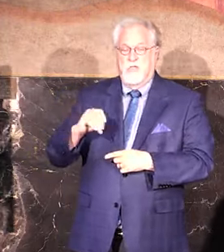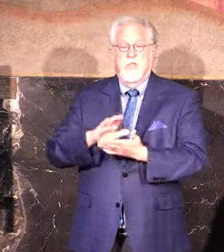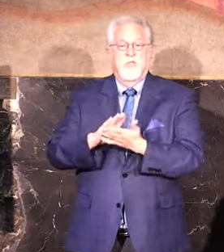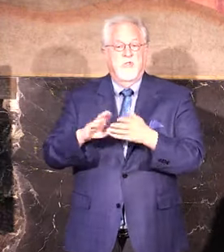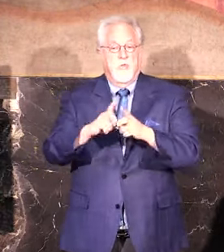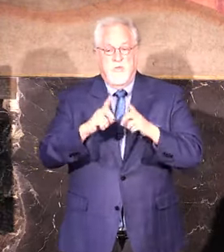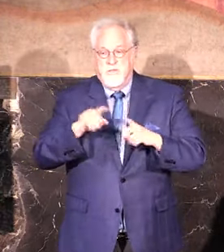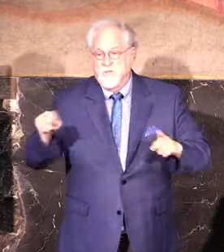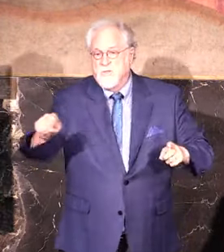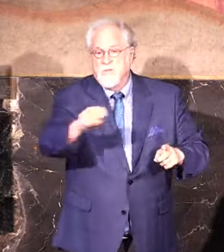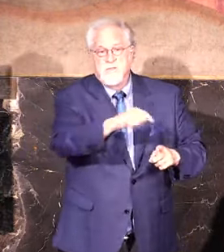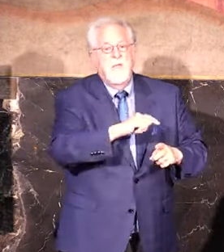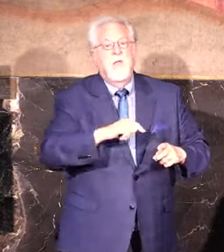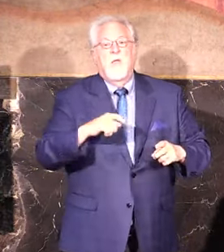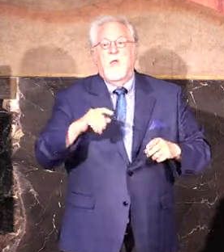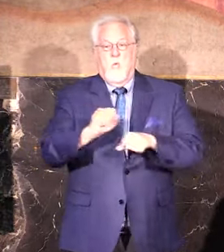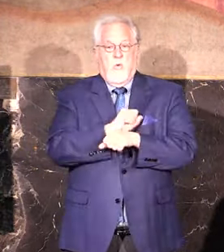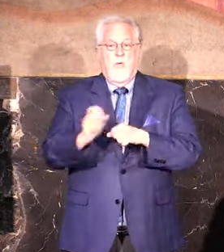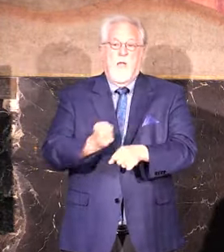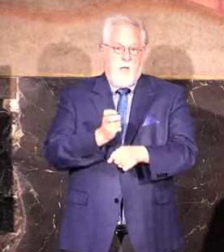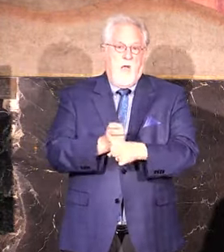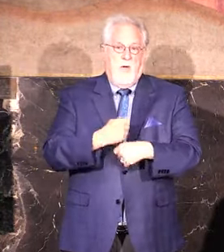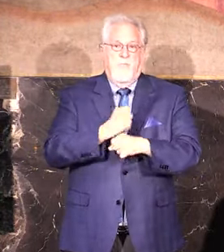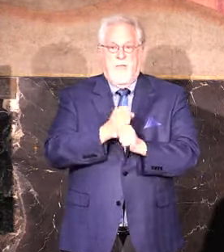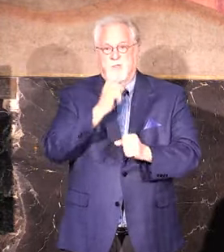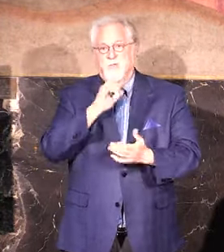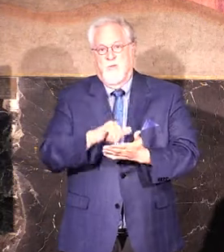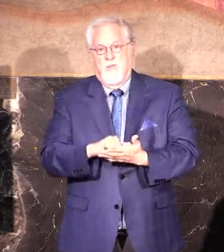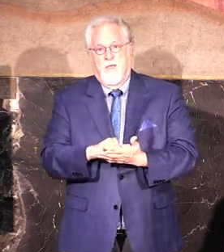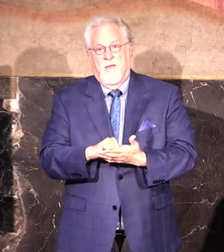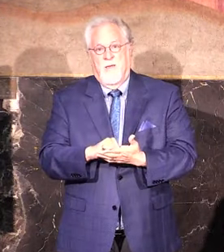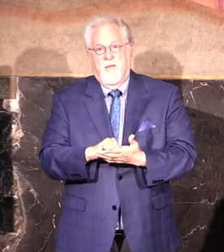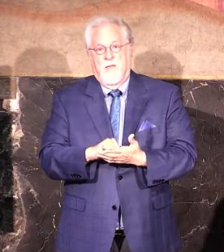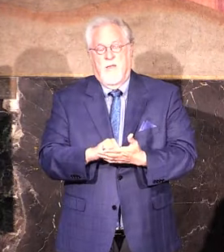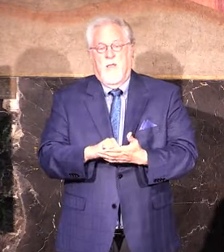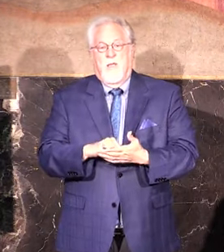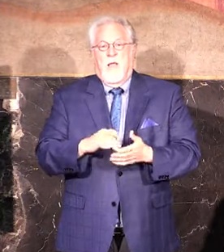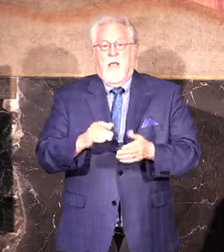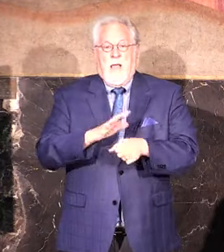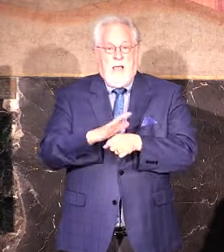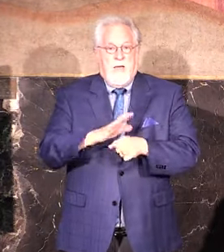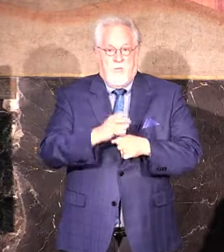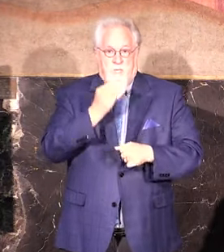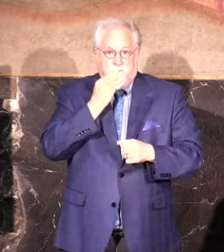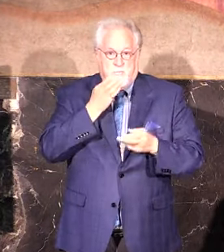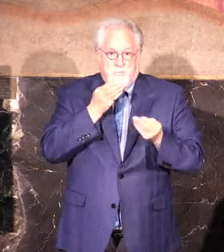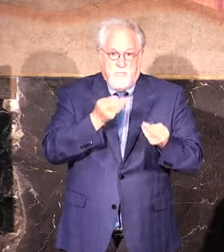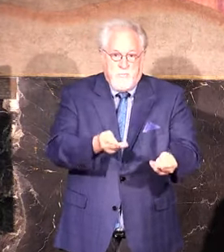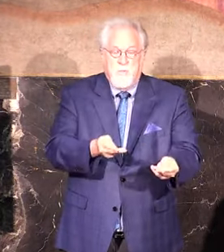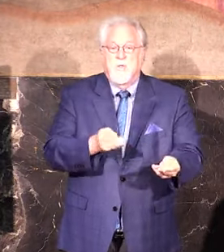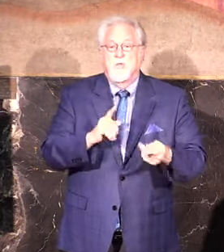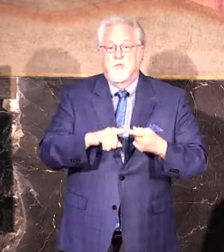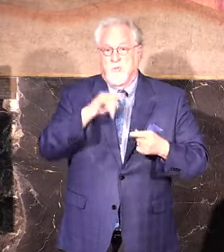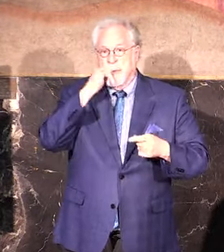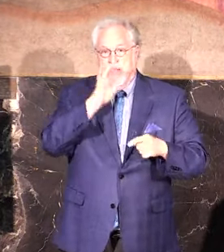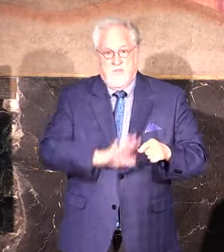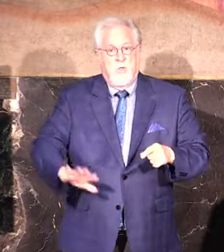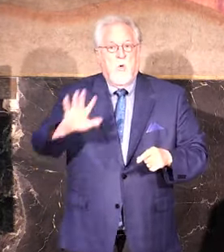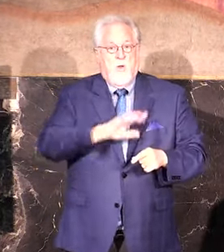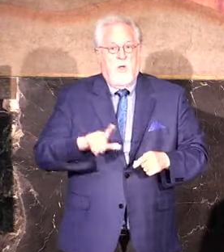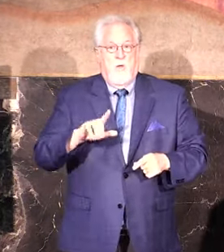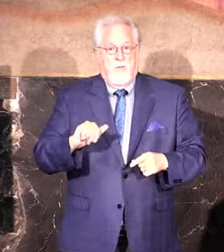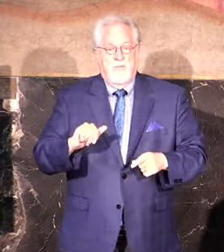districts and so forth who are working so hard to make sure that adequate nutrition is available to kids across